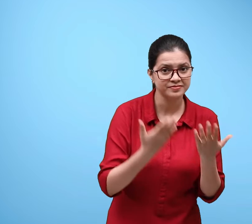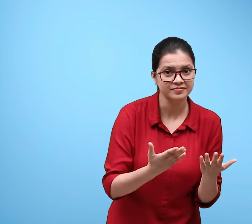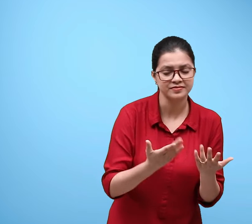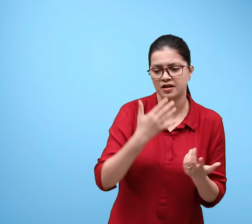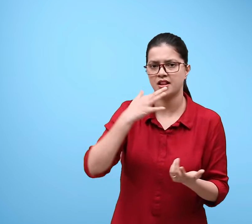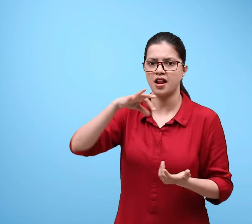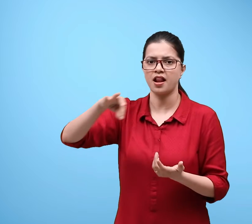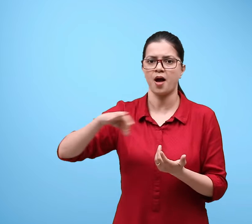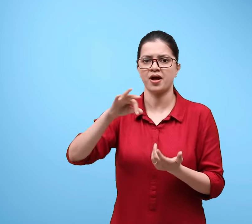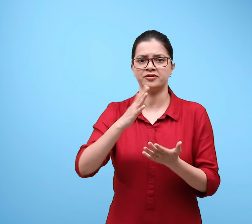salt,